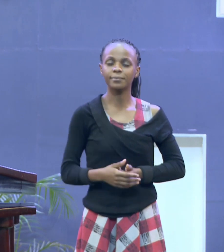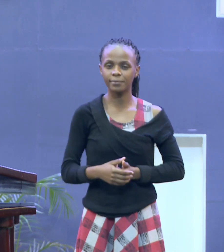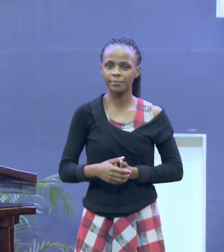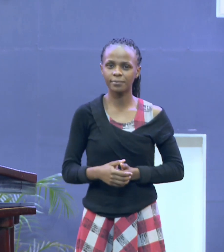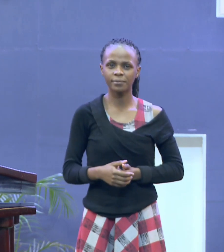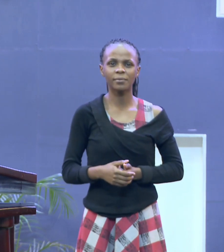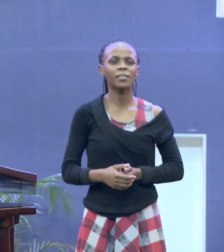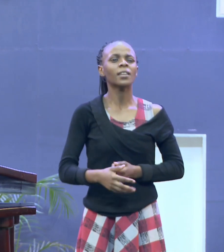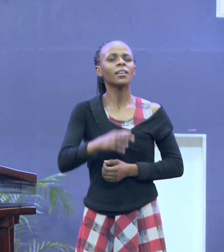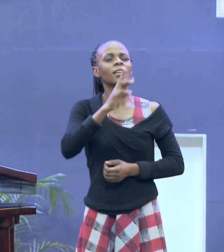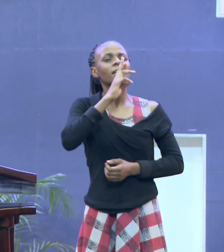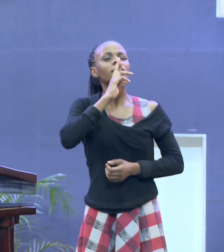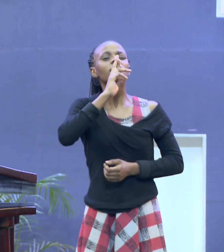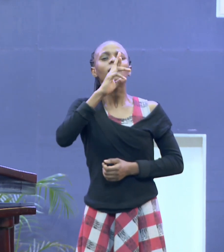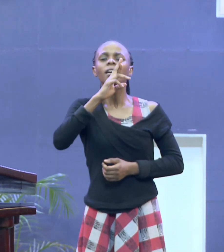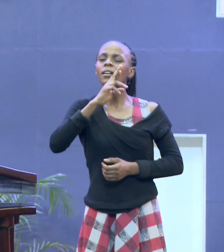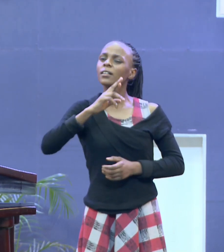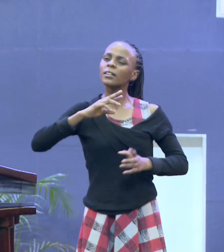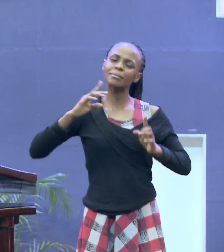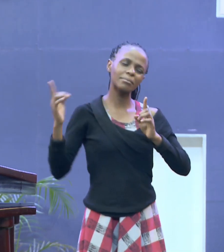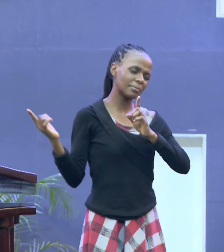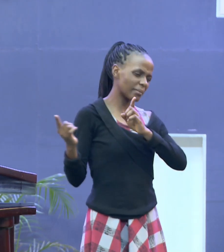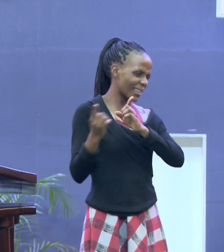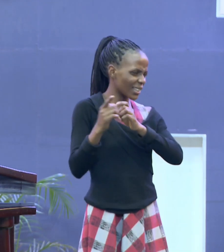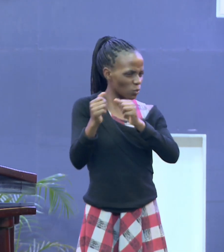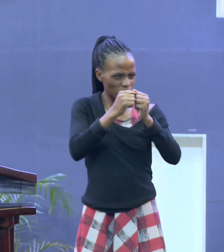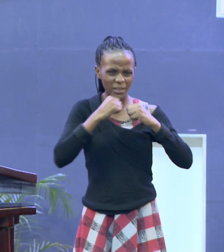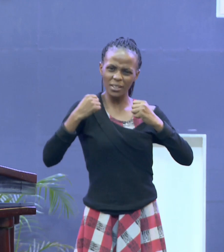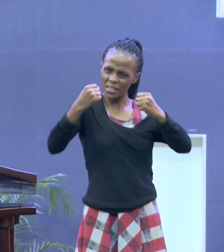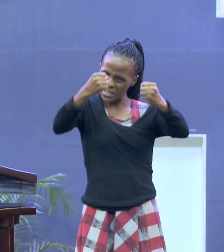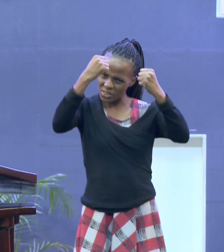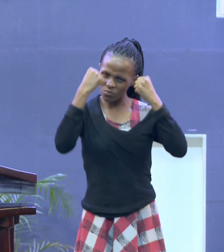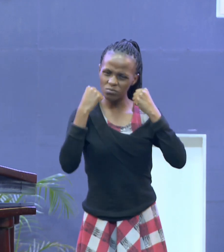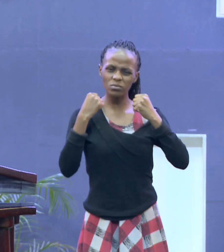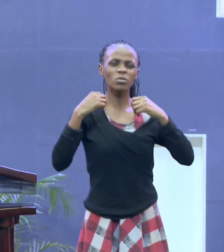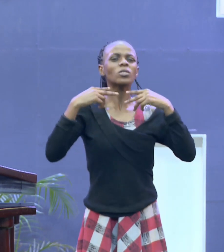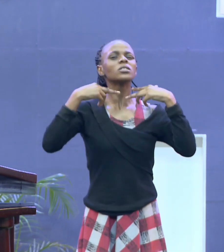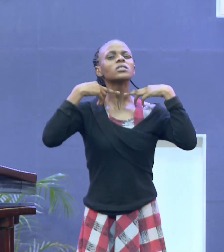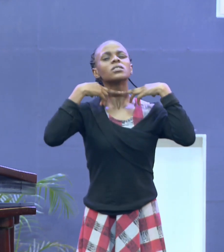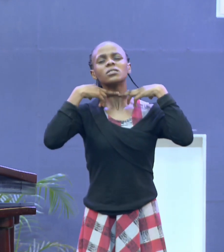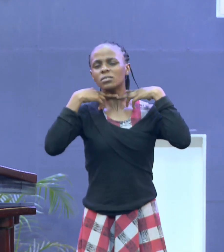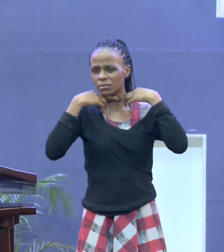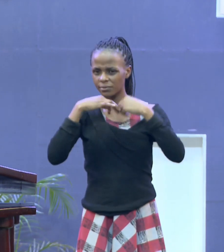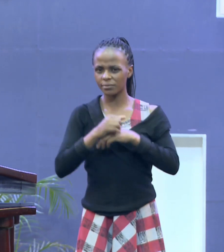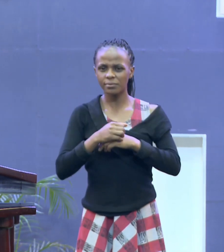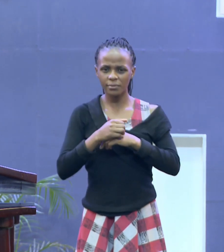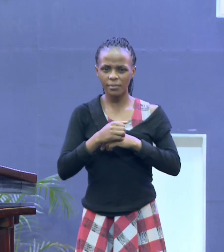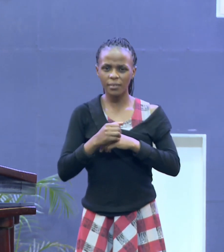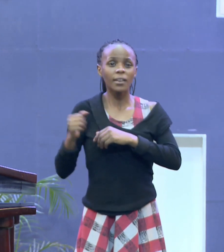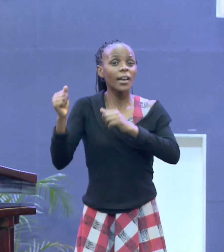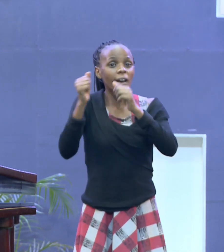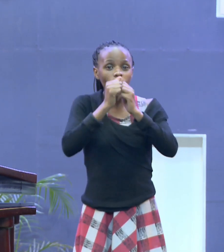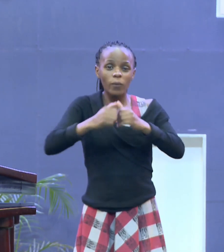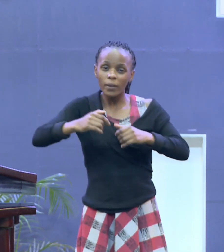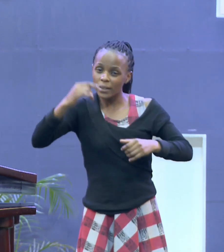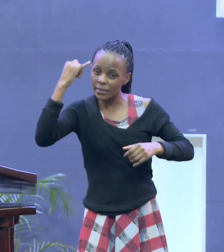a fe are found with strongholds. Ziri namwe bigo. With